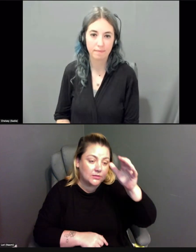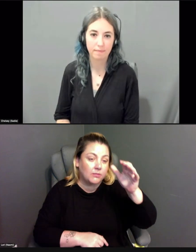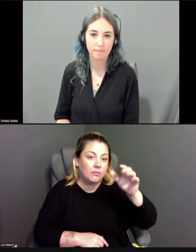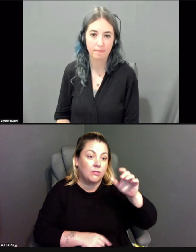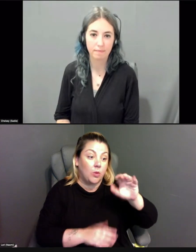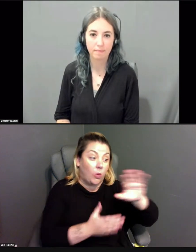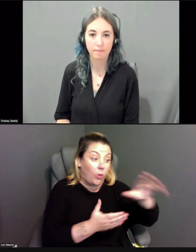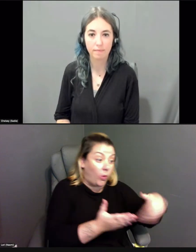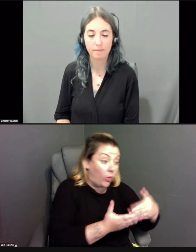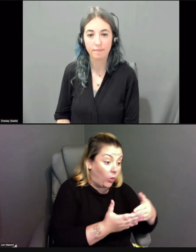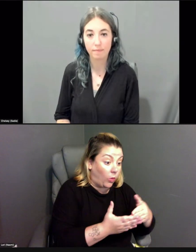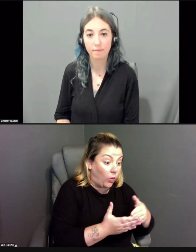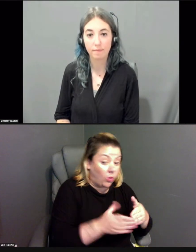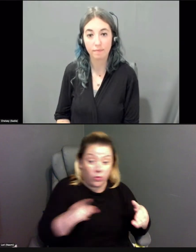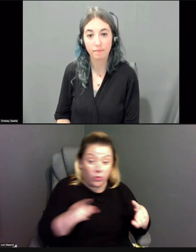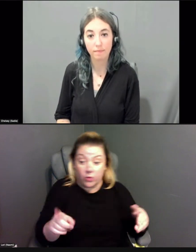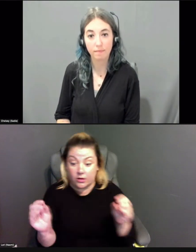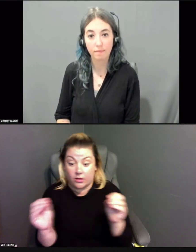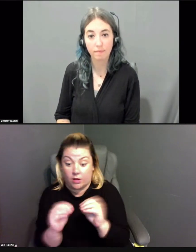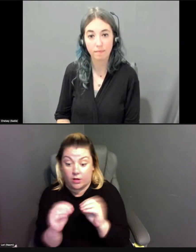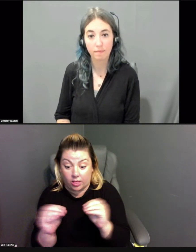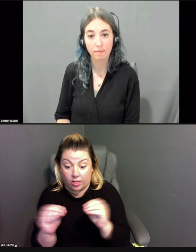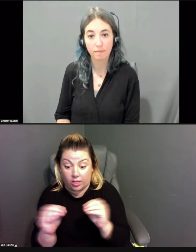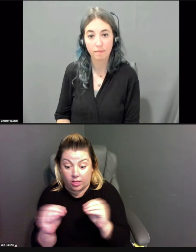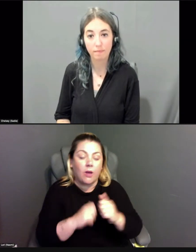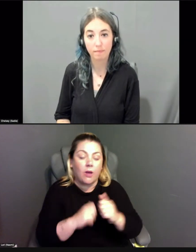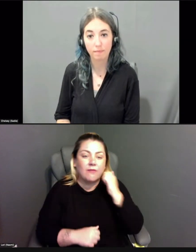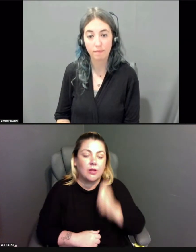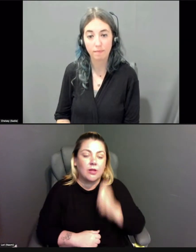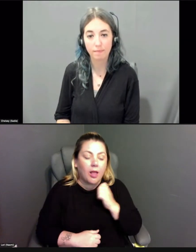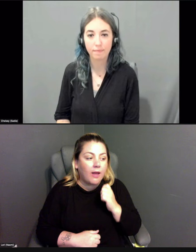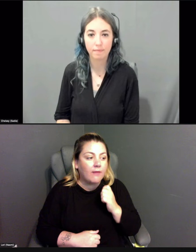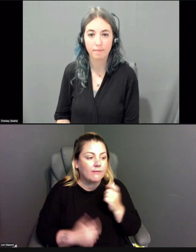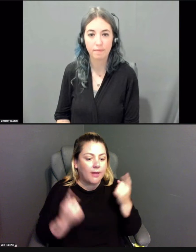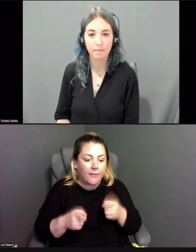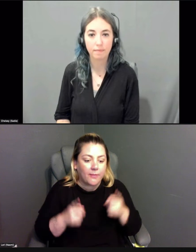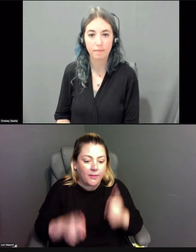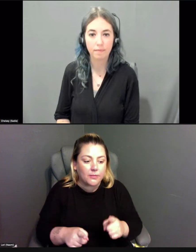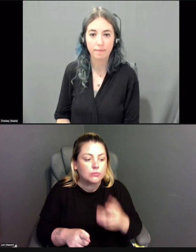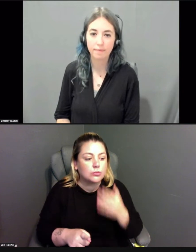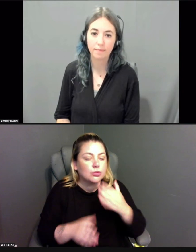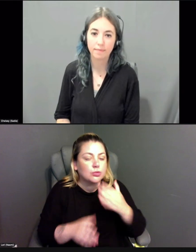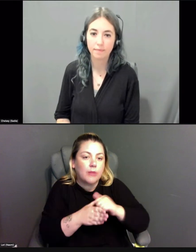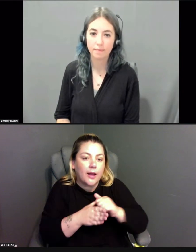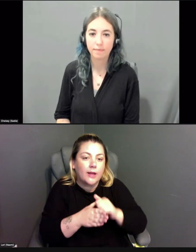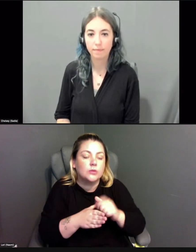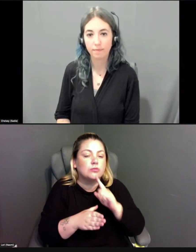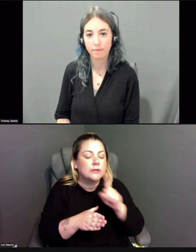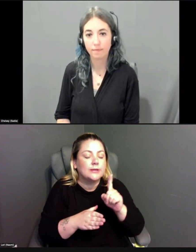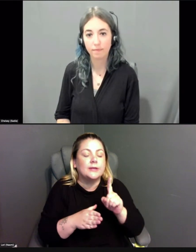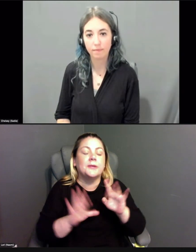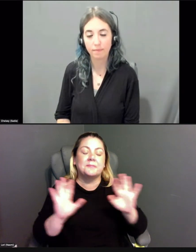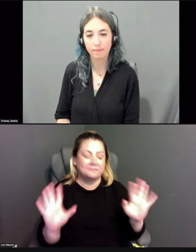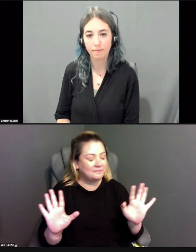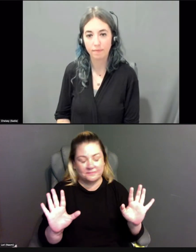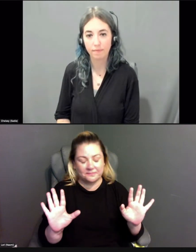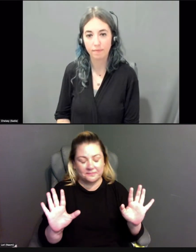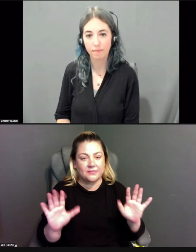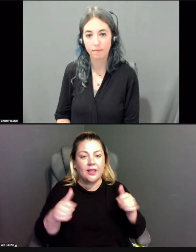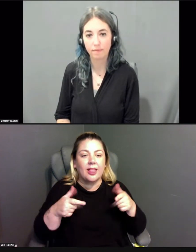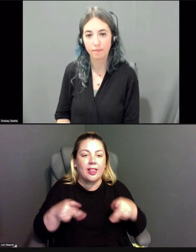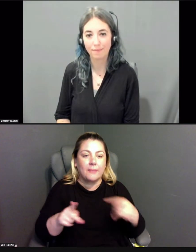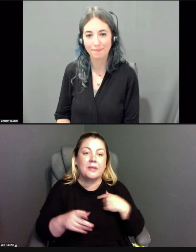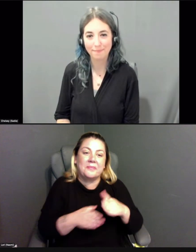thinking shows up and can be dismantled in the context of exercise, for instance, is a